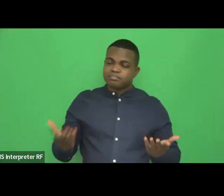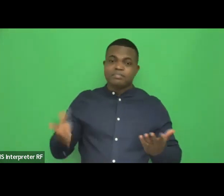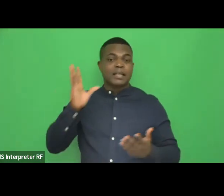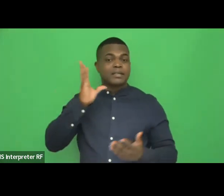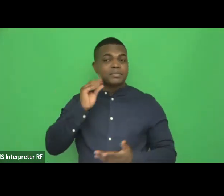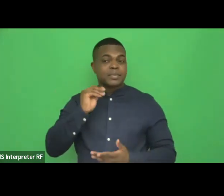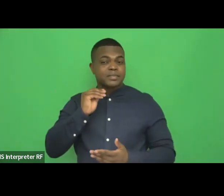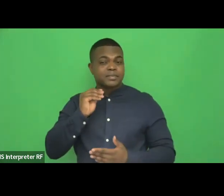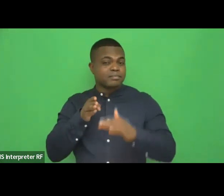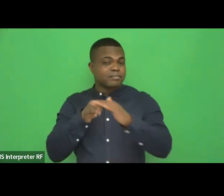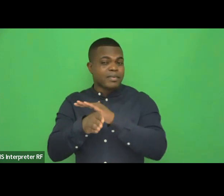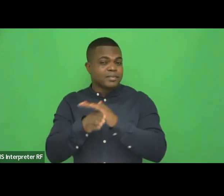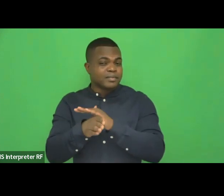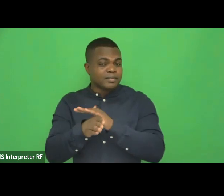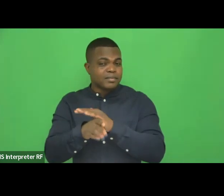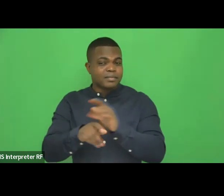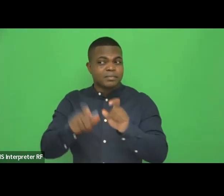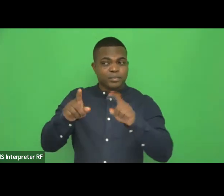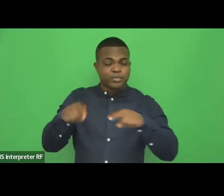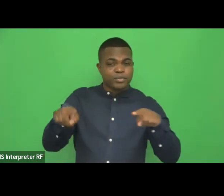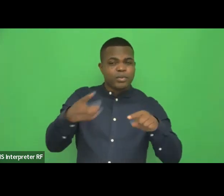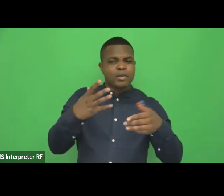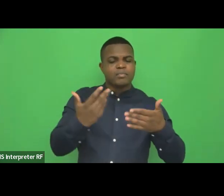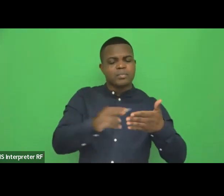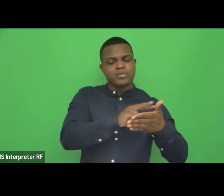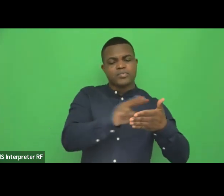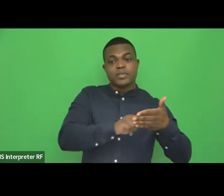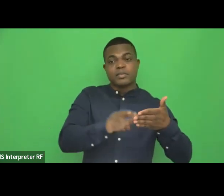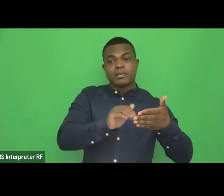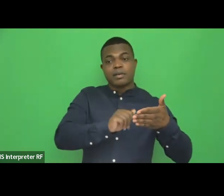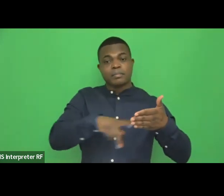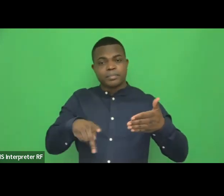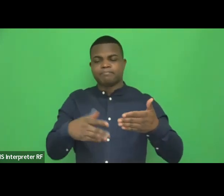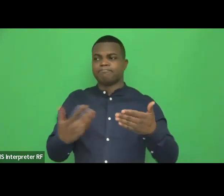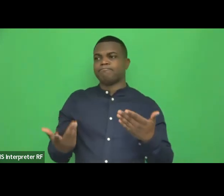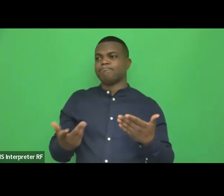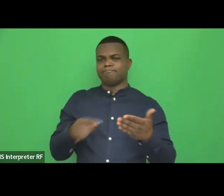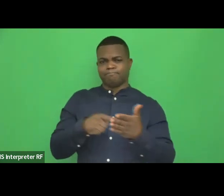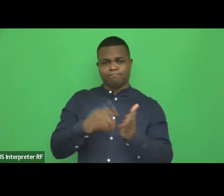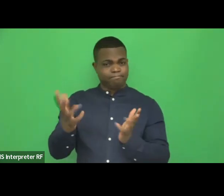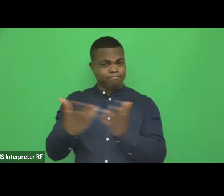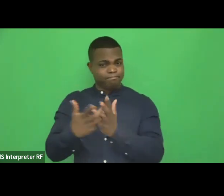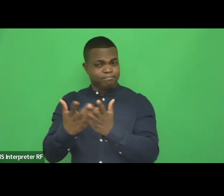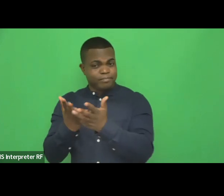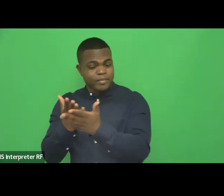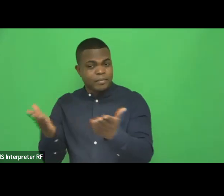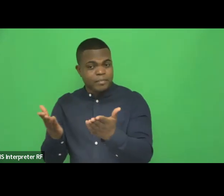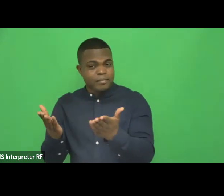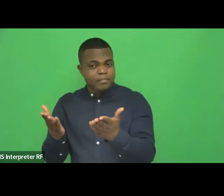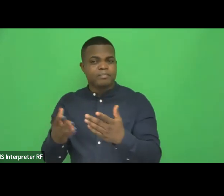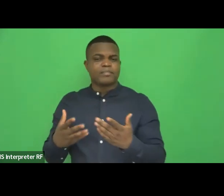publication, being developed with accessibility in mind. So having good navigational